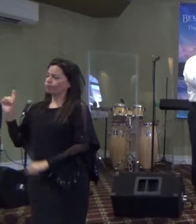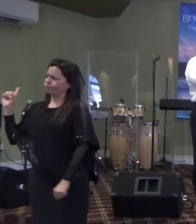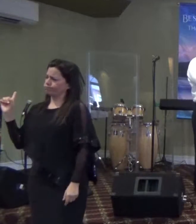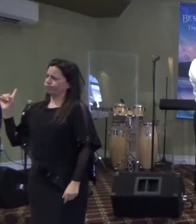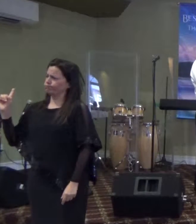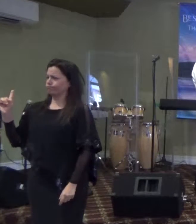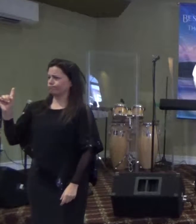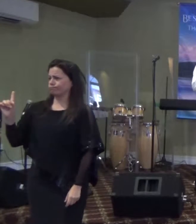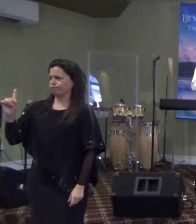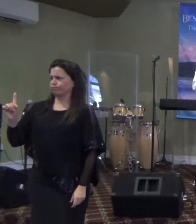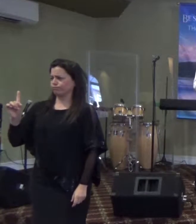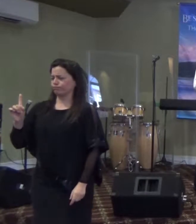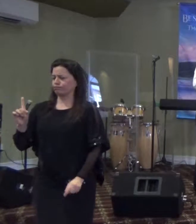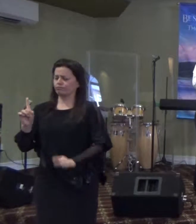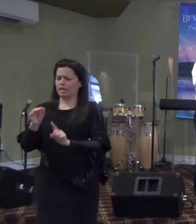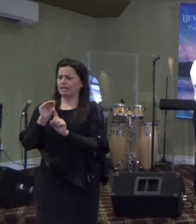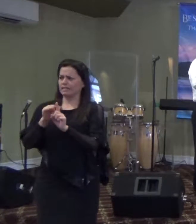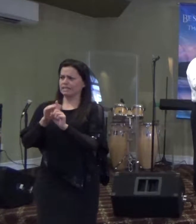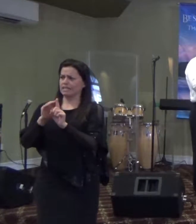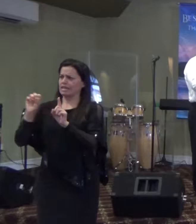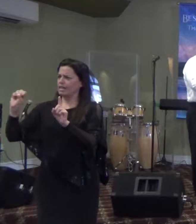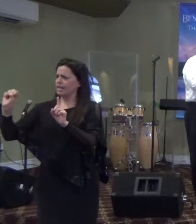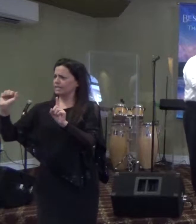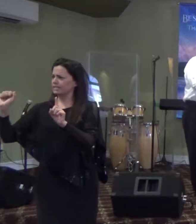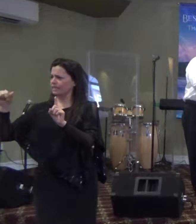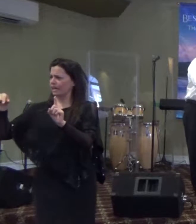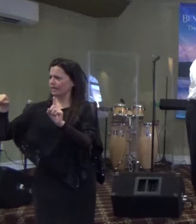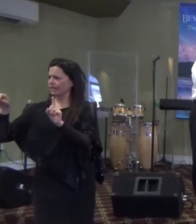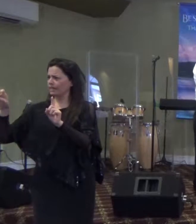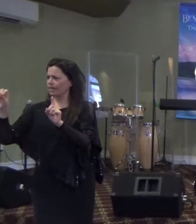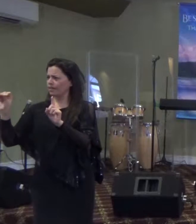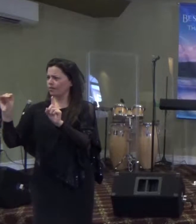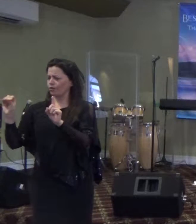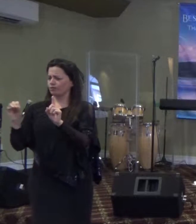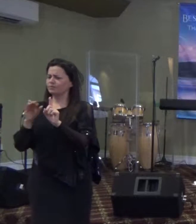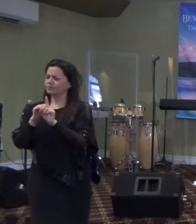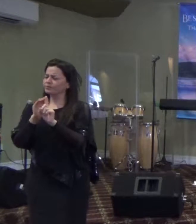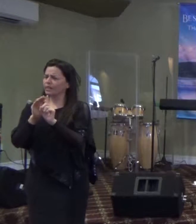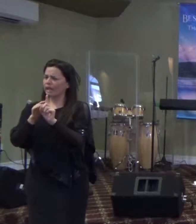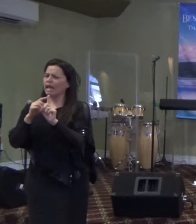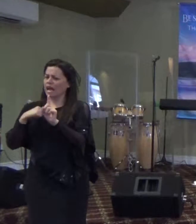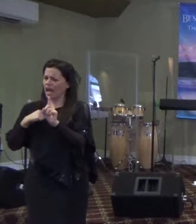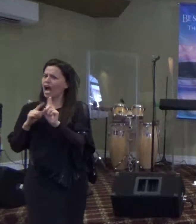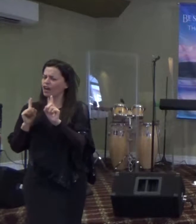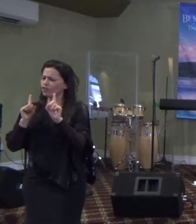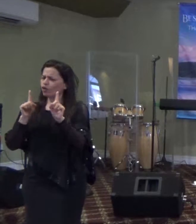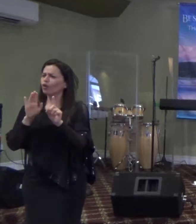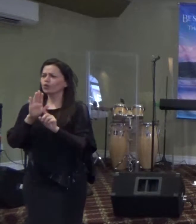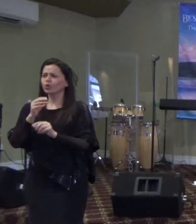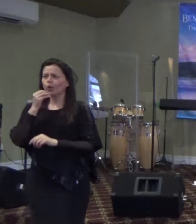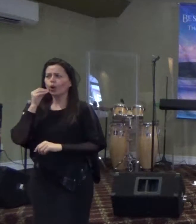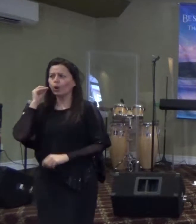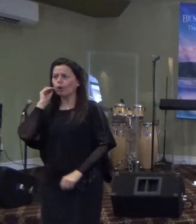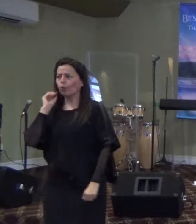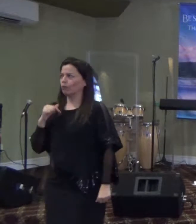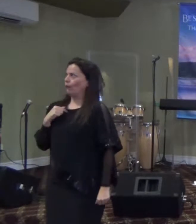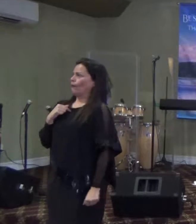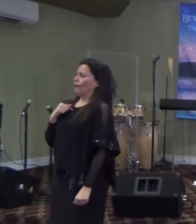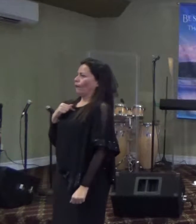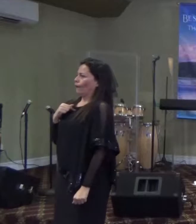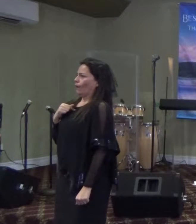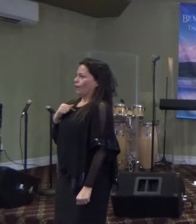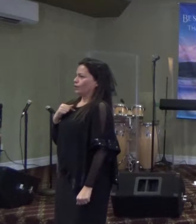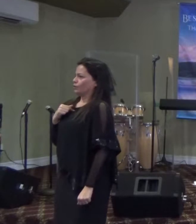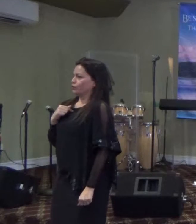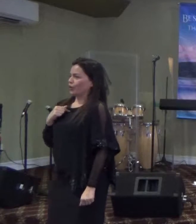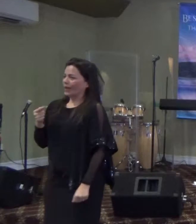of Zacchaeus? Zaqueo se sintió remordido Zacchaeus feel de conciencia his conscience was broken con la presencia de Jesús.